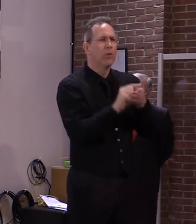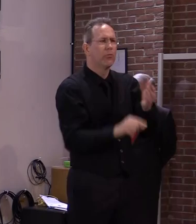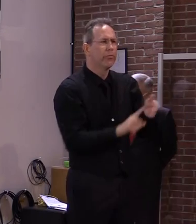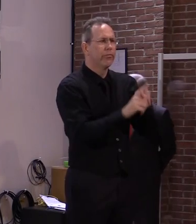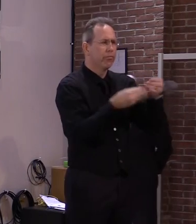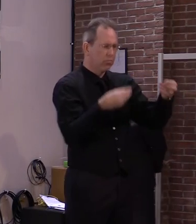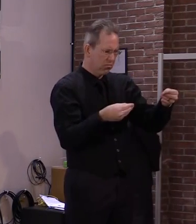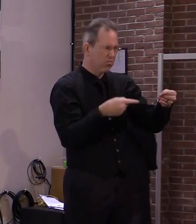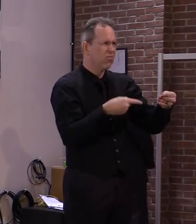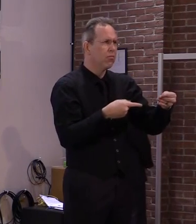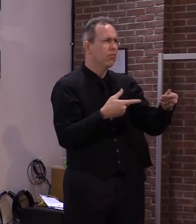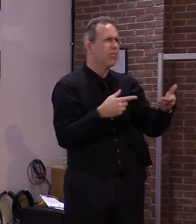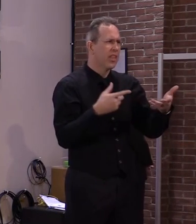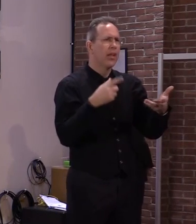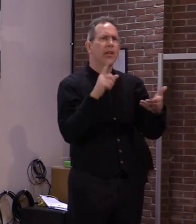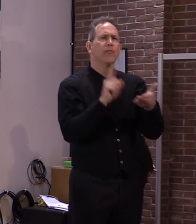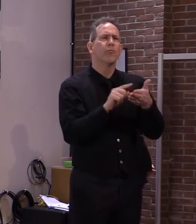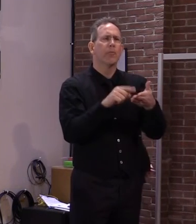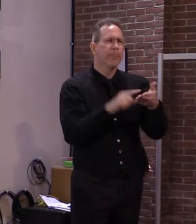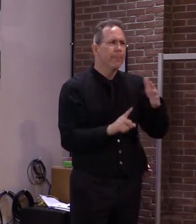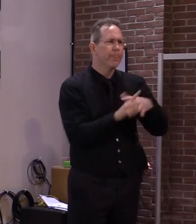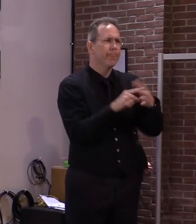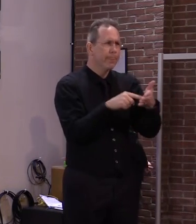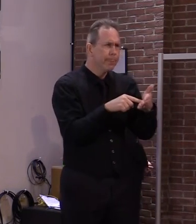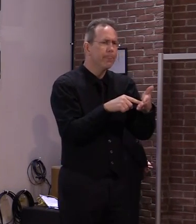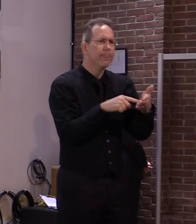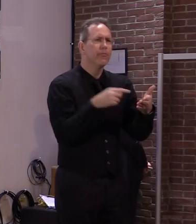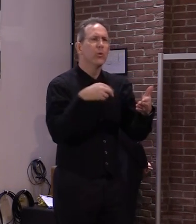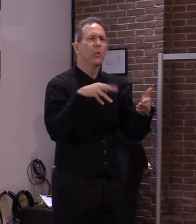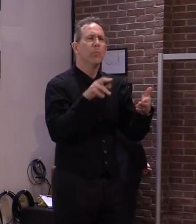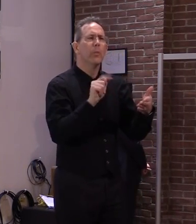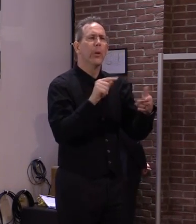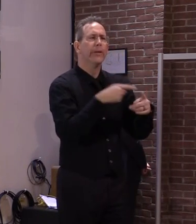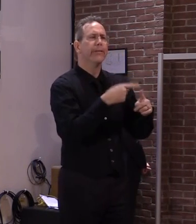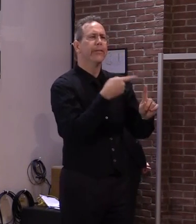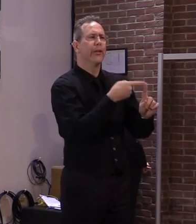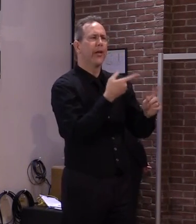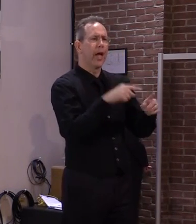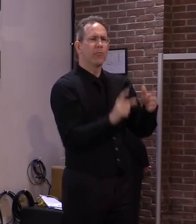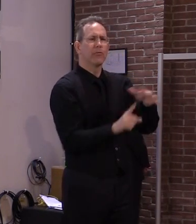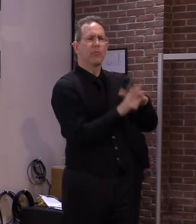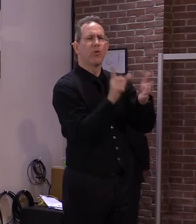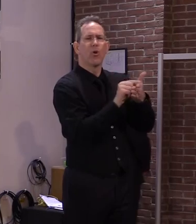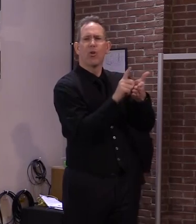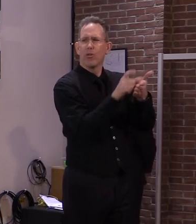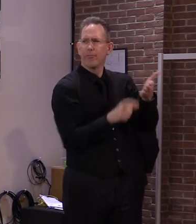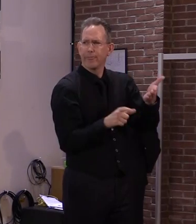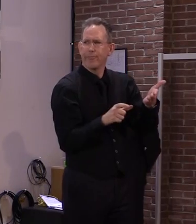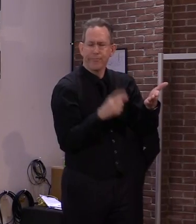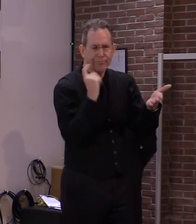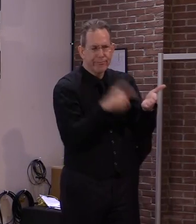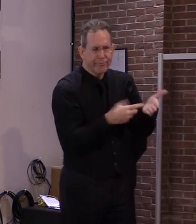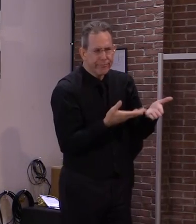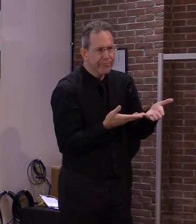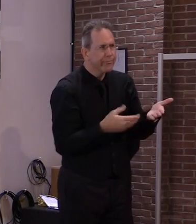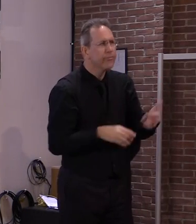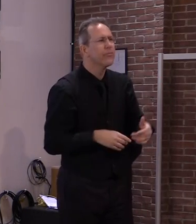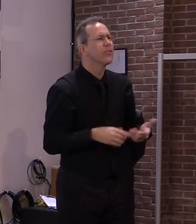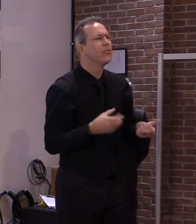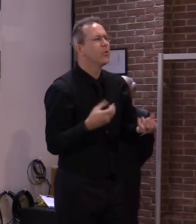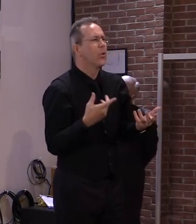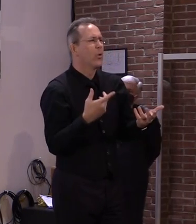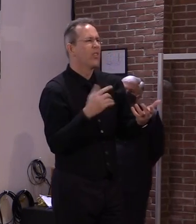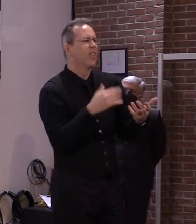think, had shown. So, and then maybe that's where the AG found out. But probably a better question for the